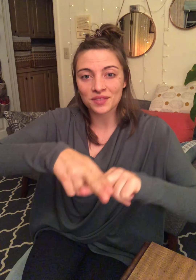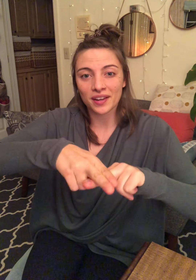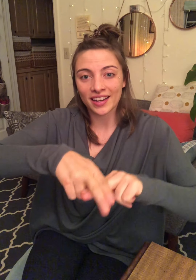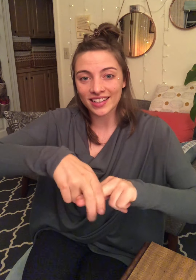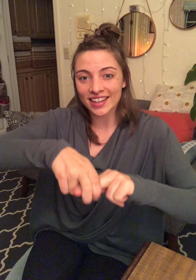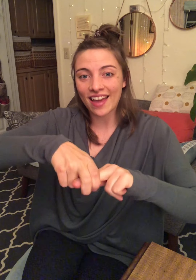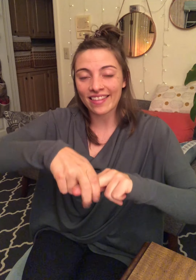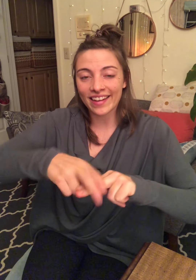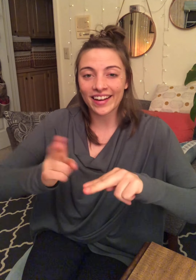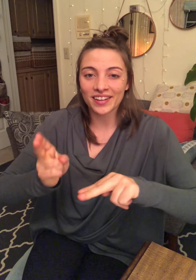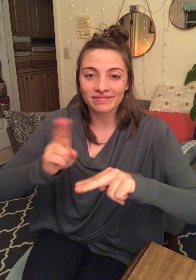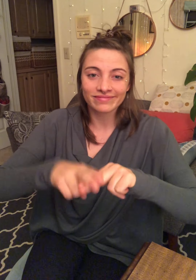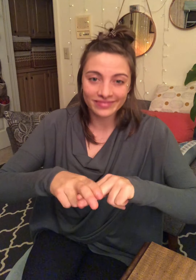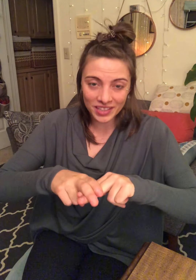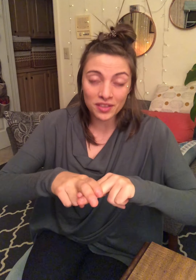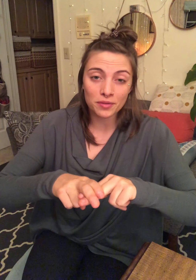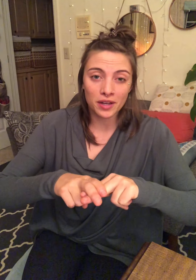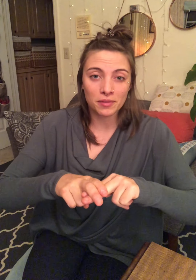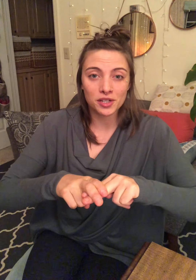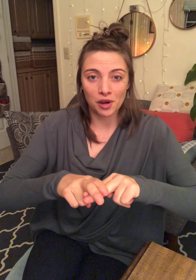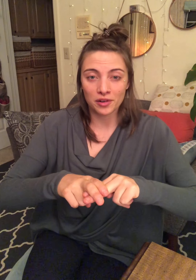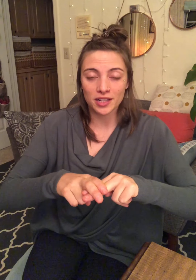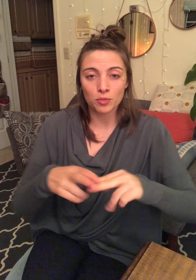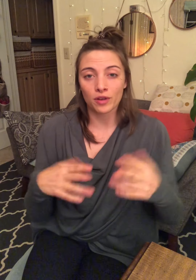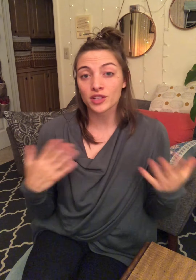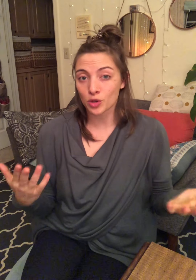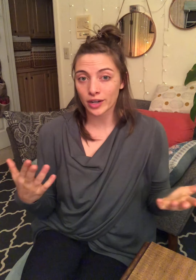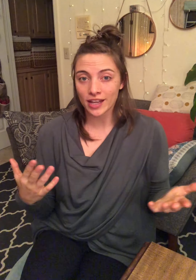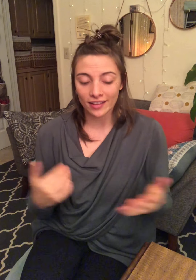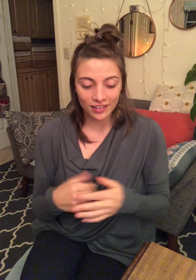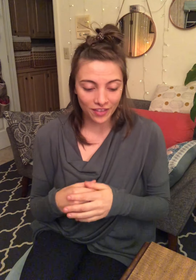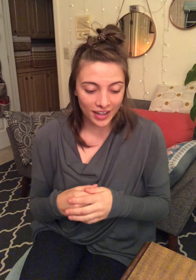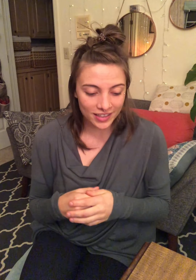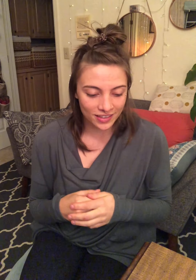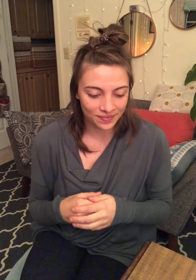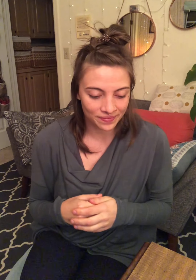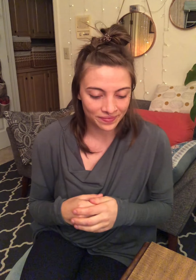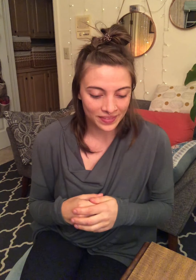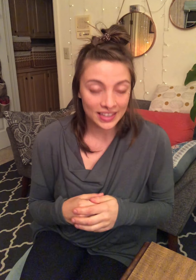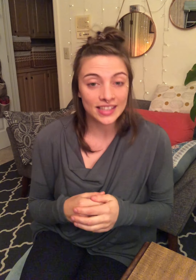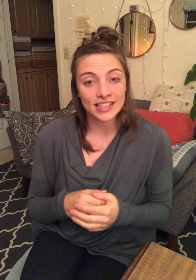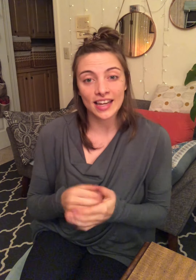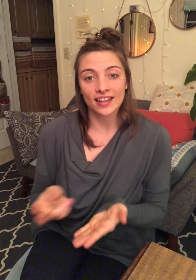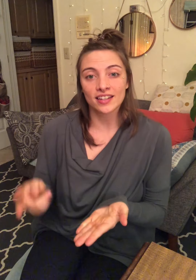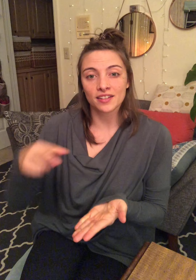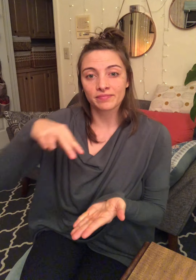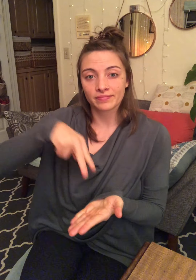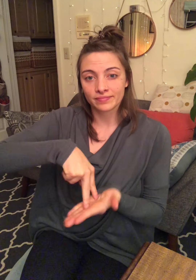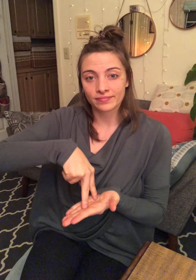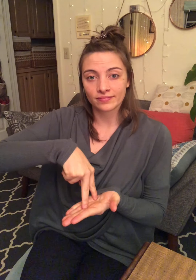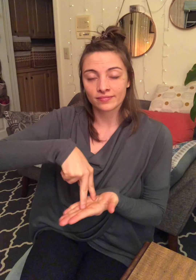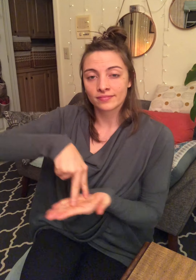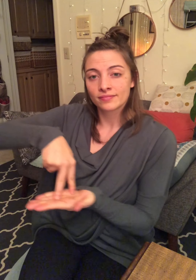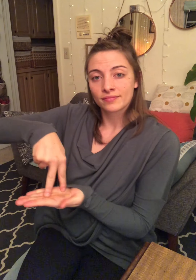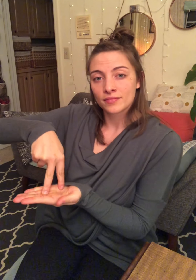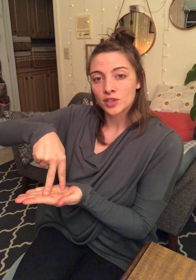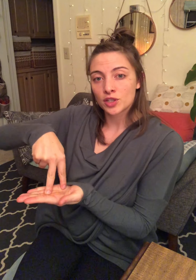swinging together. So this one can be shown as more of a storytelling device. Stand. two